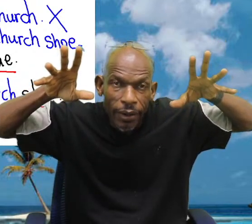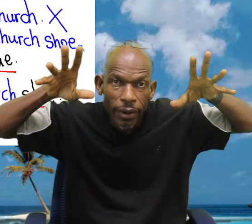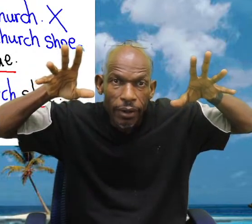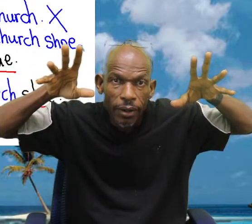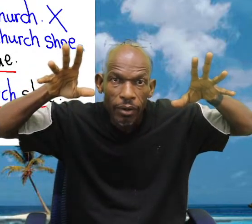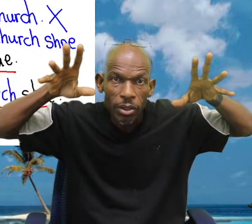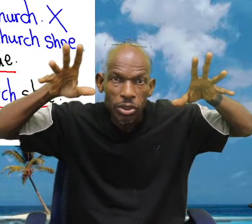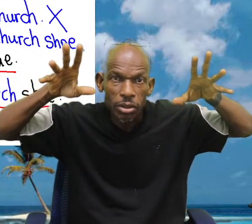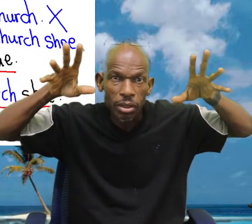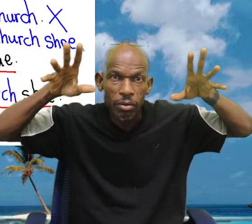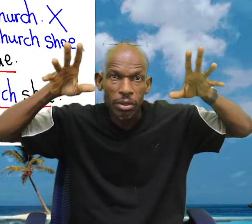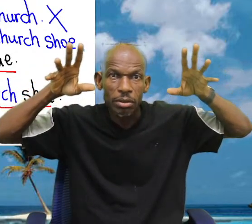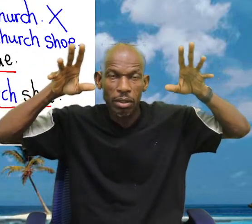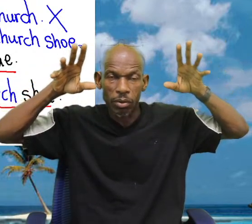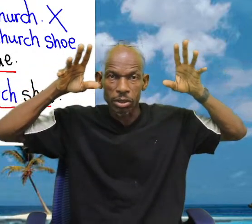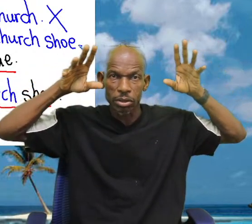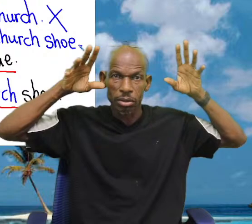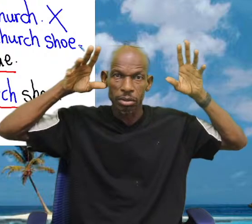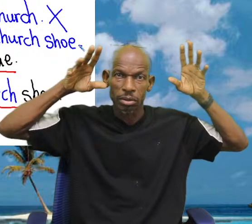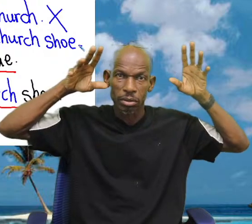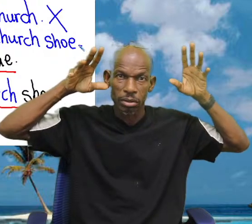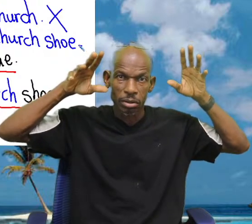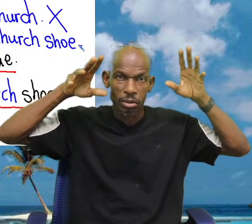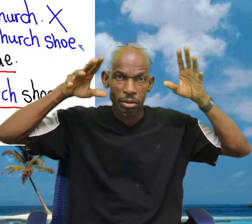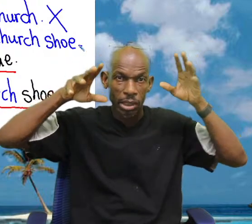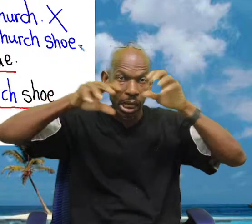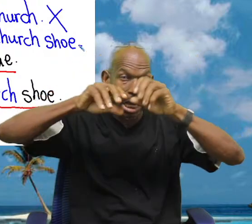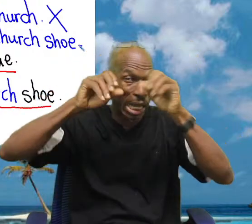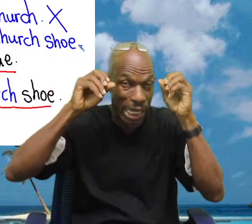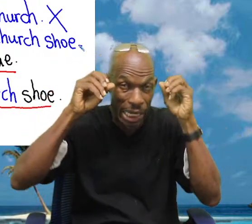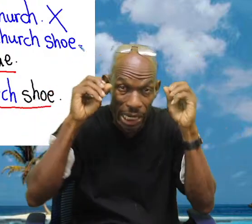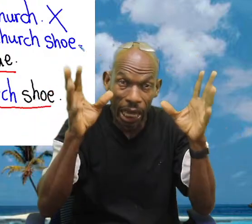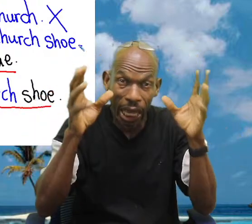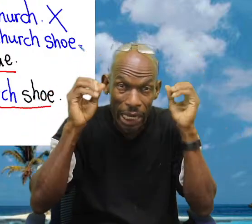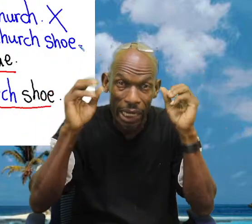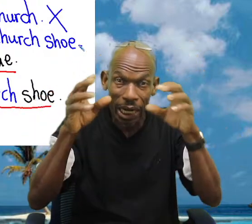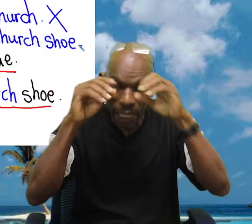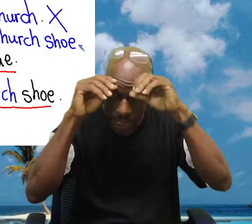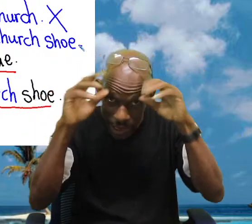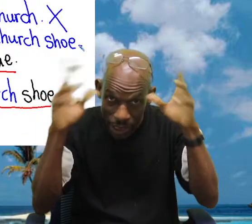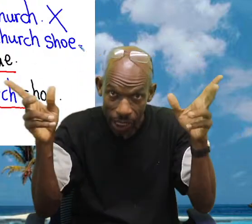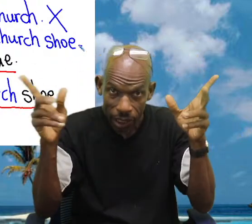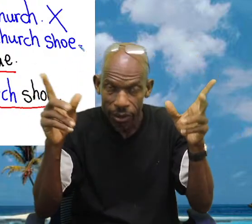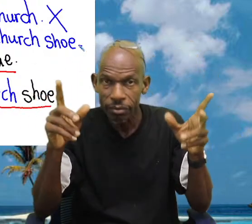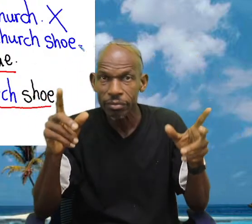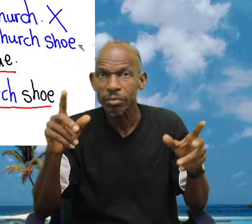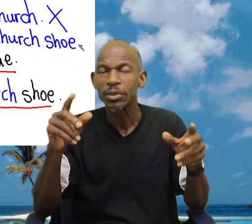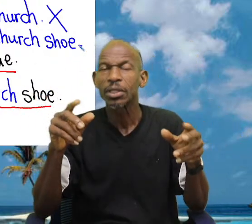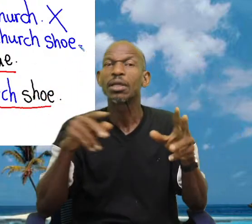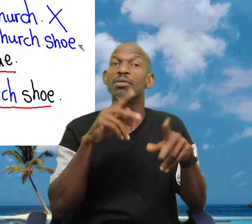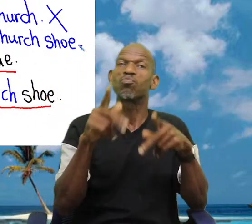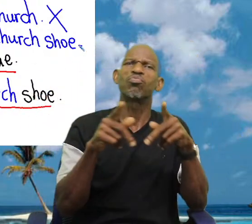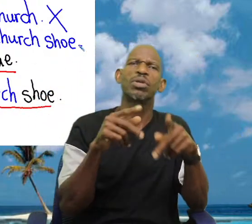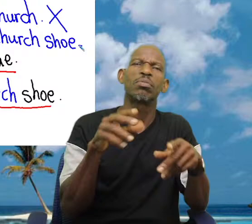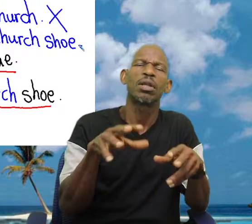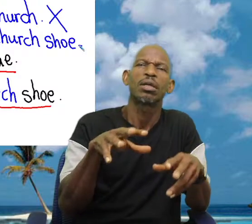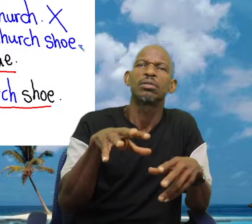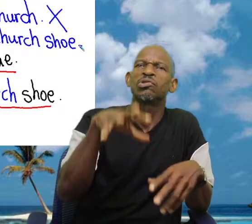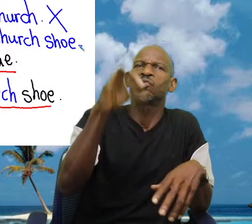adjectives, very good, Sabriki. So those person who were selecting the adjective for